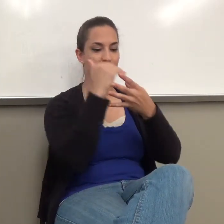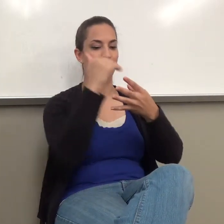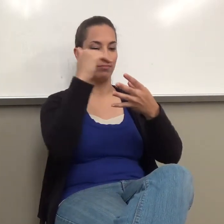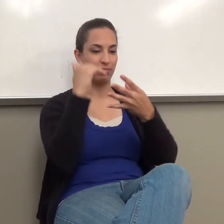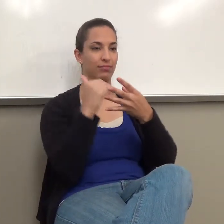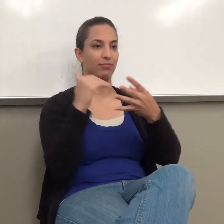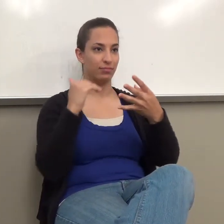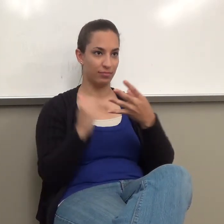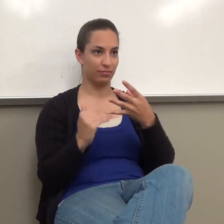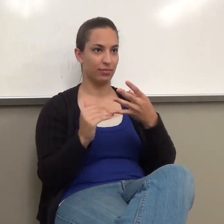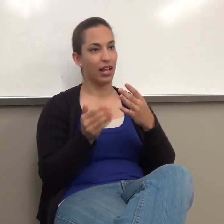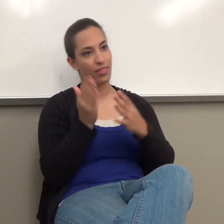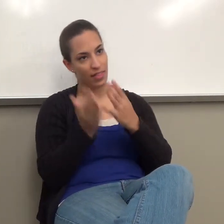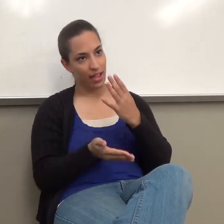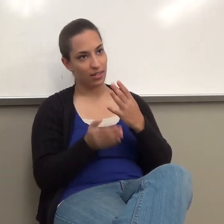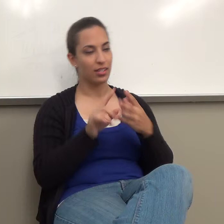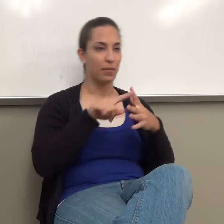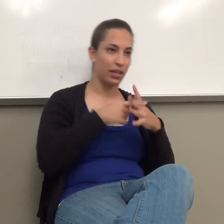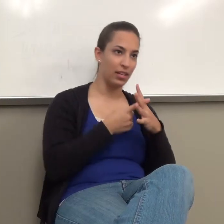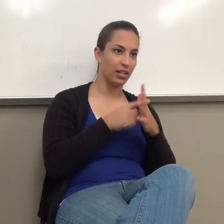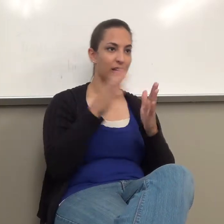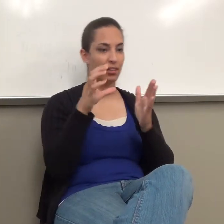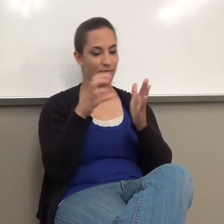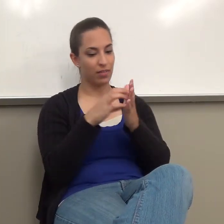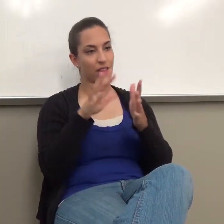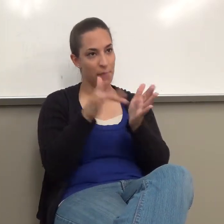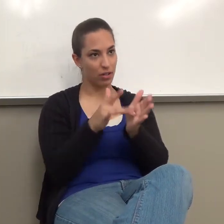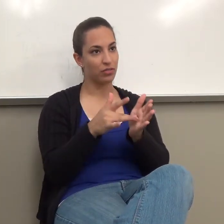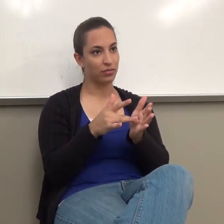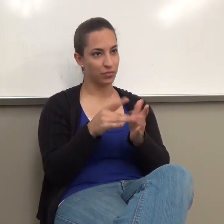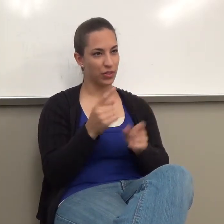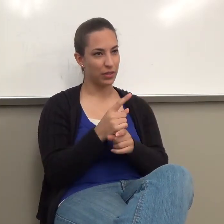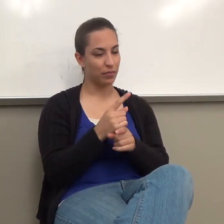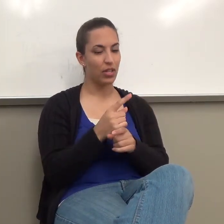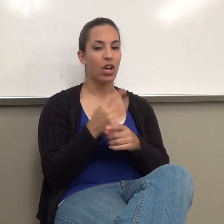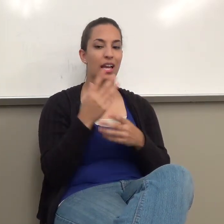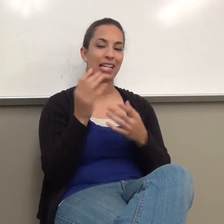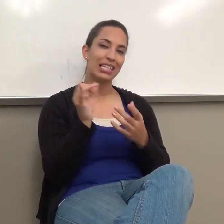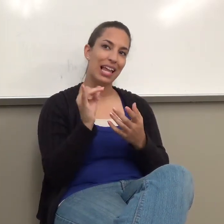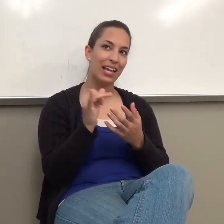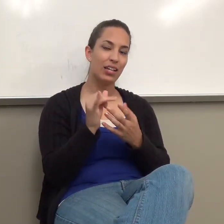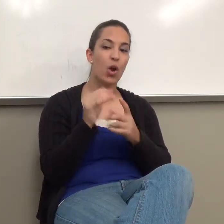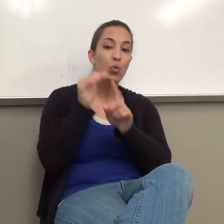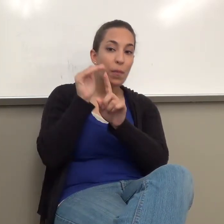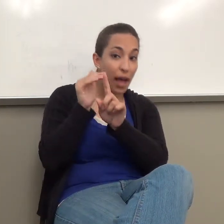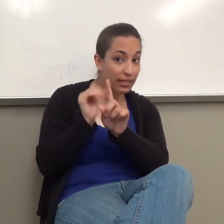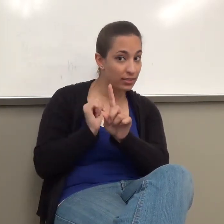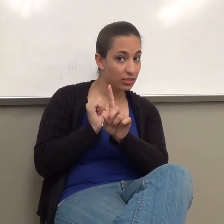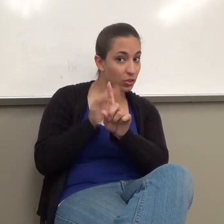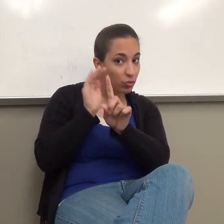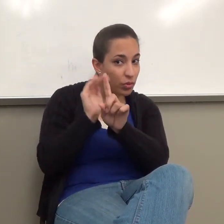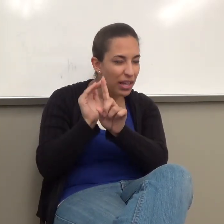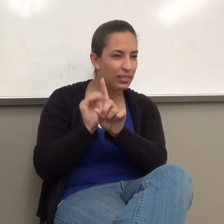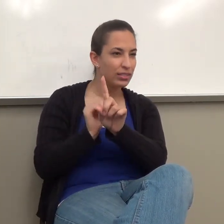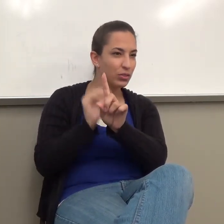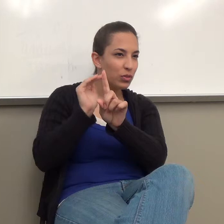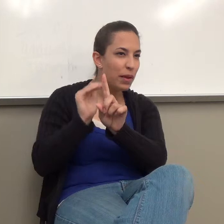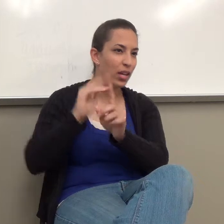those reminders along the way that here's where we are in our essay. Okay?